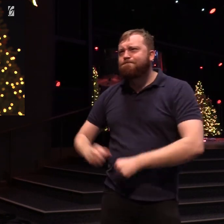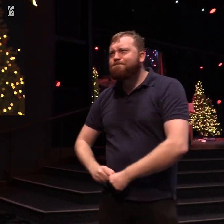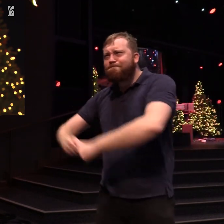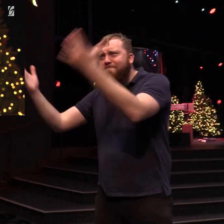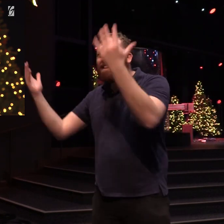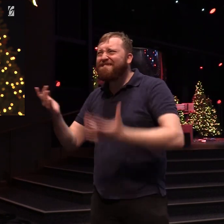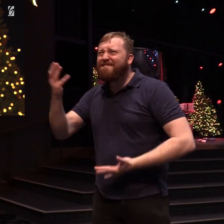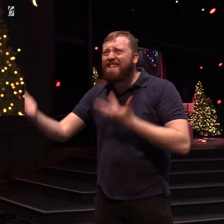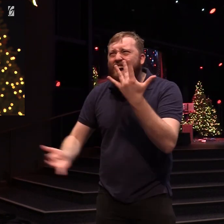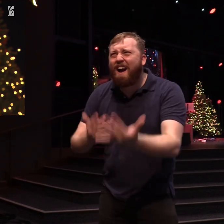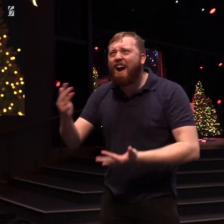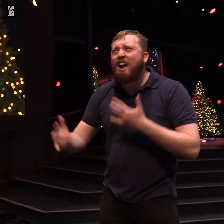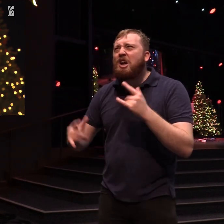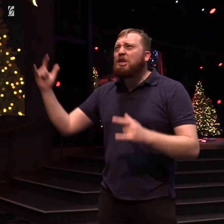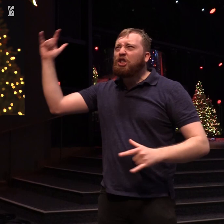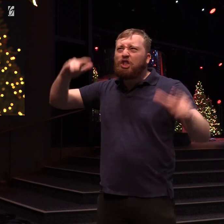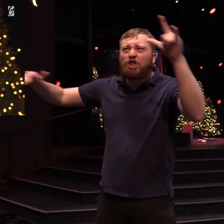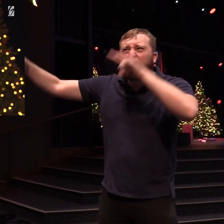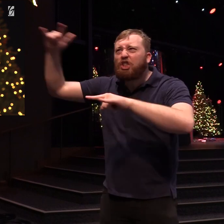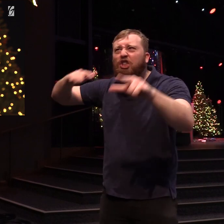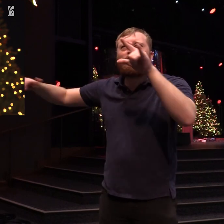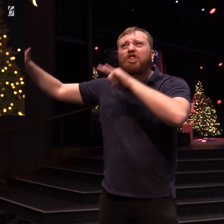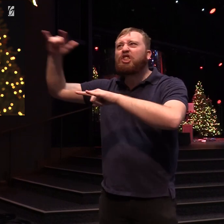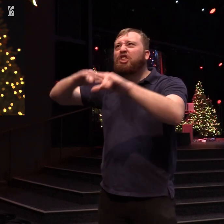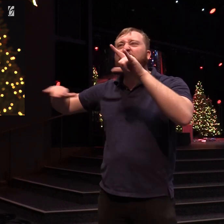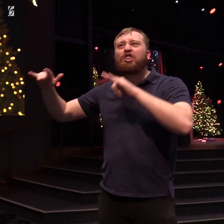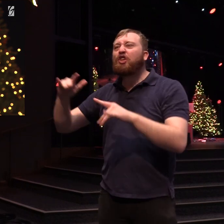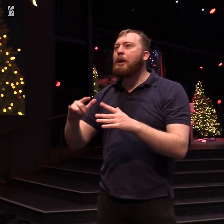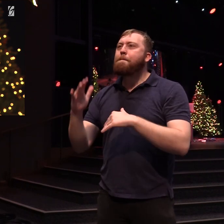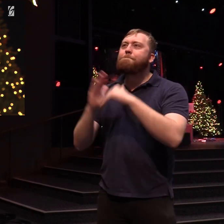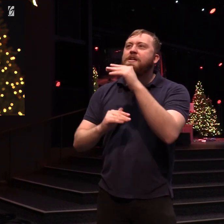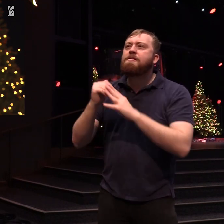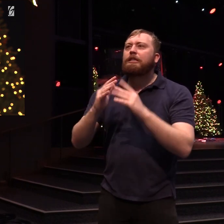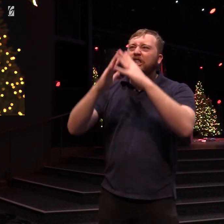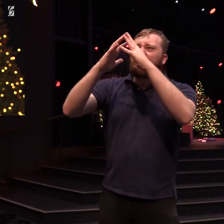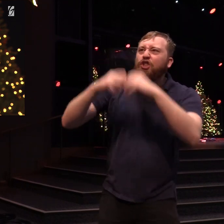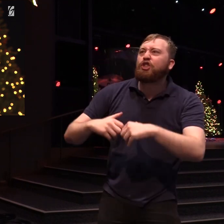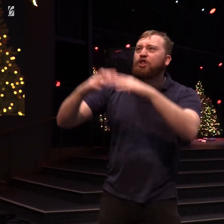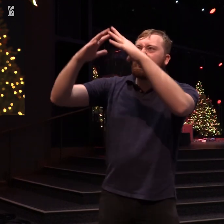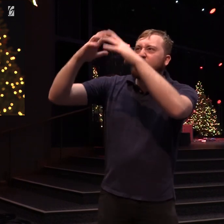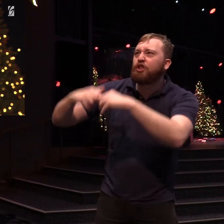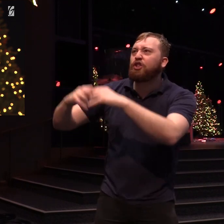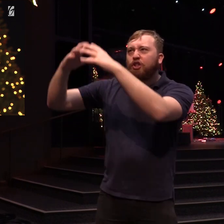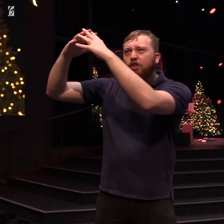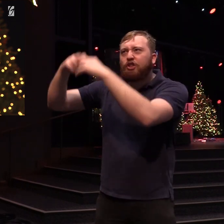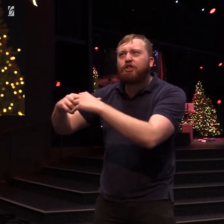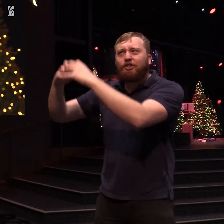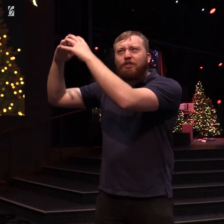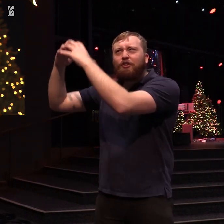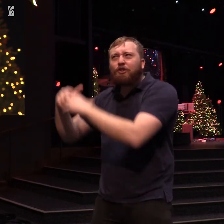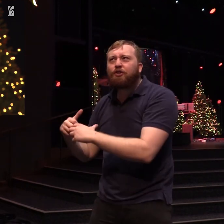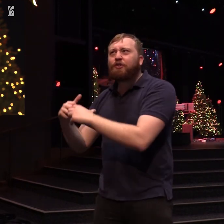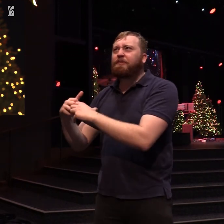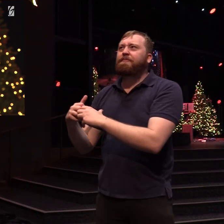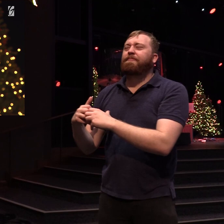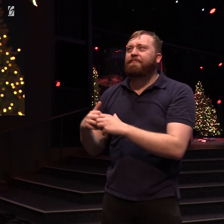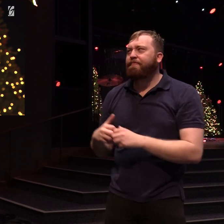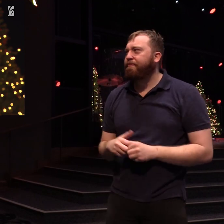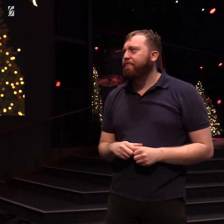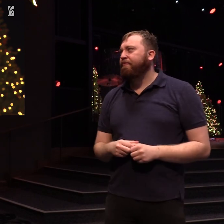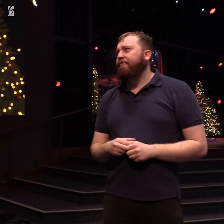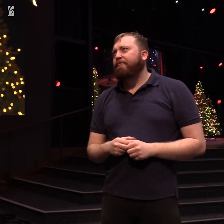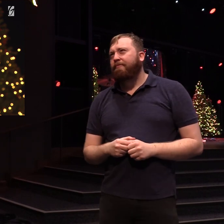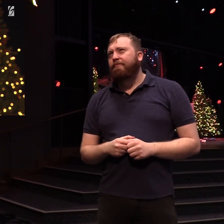Air raids had crushed the structures. Buildings were collapsed.